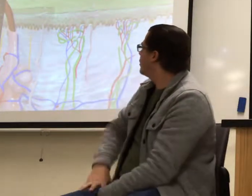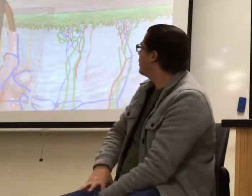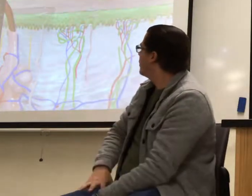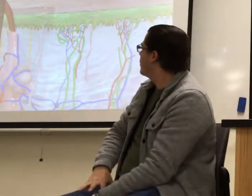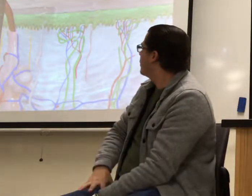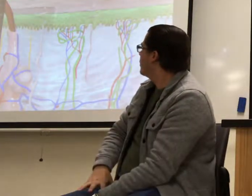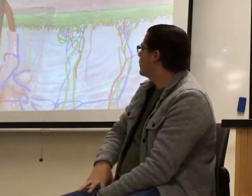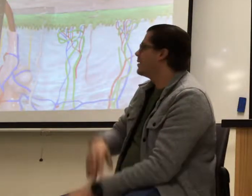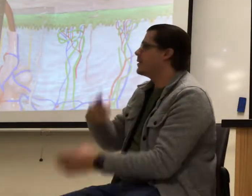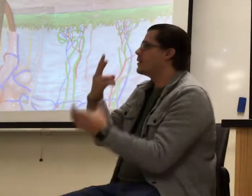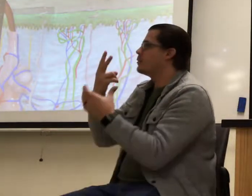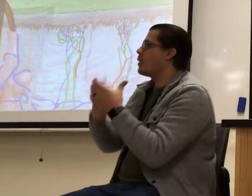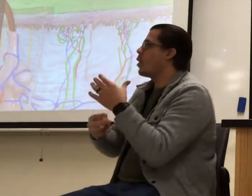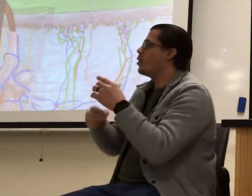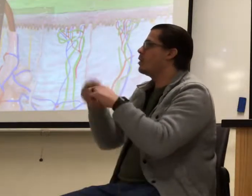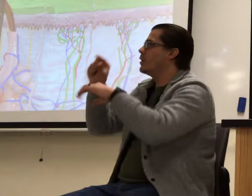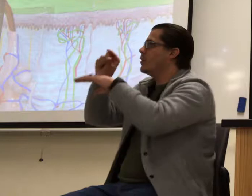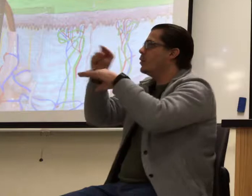epidermis.